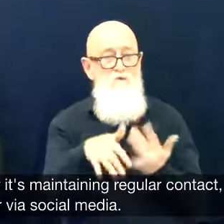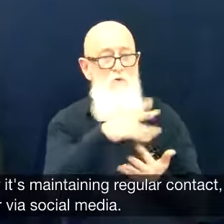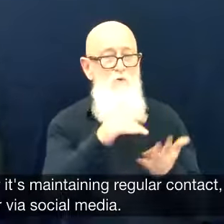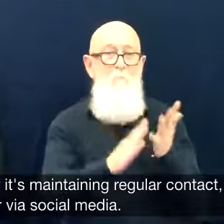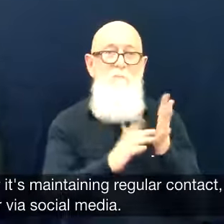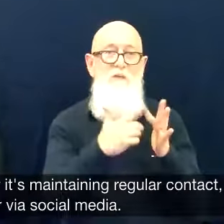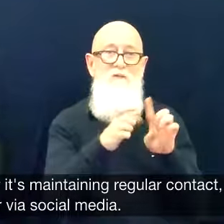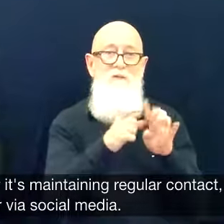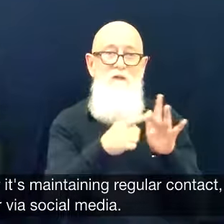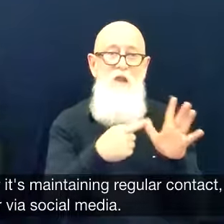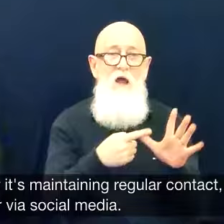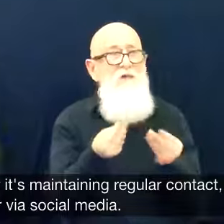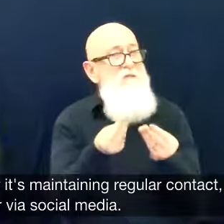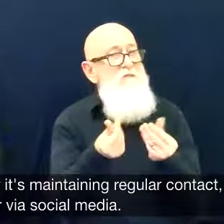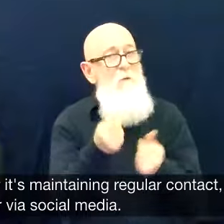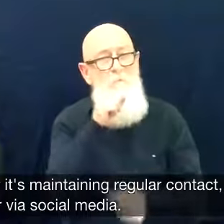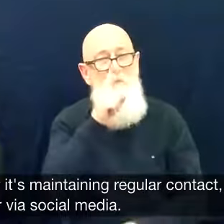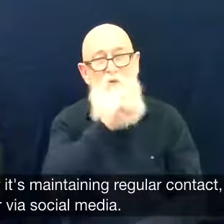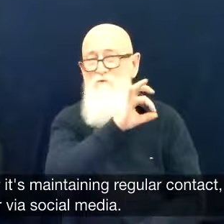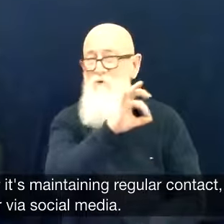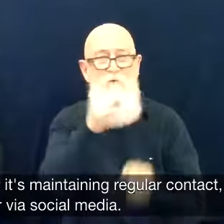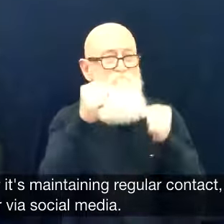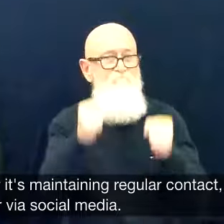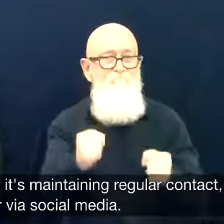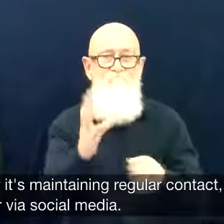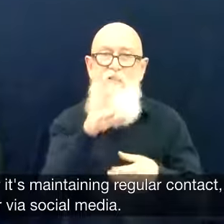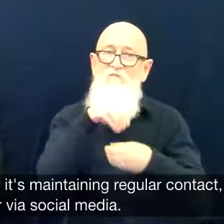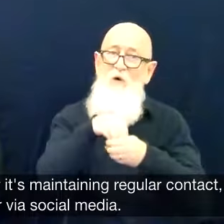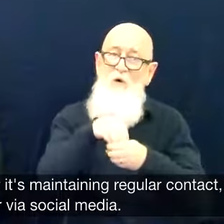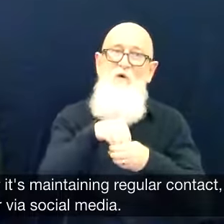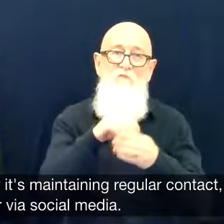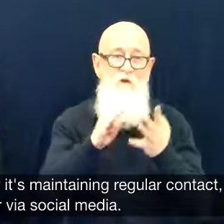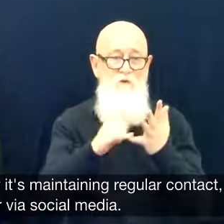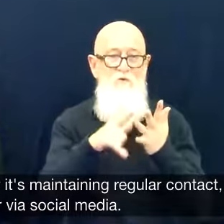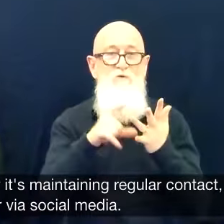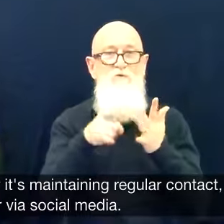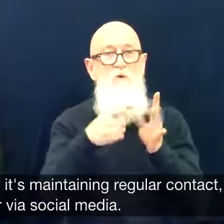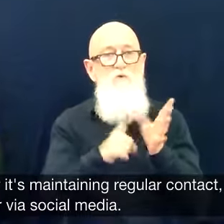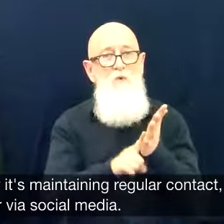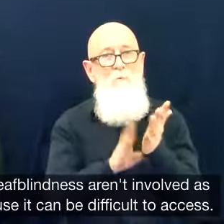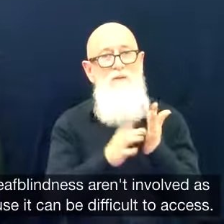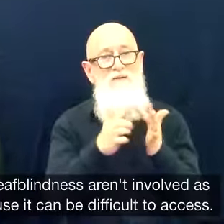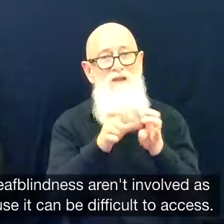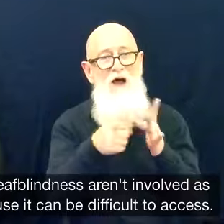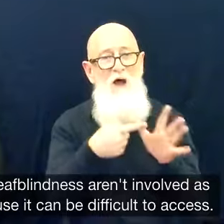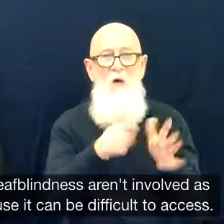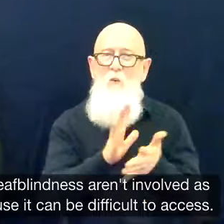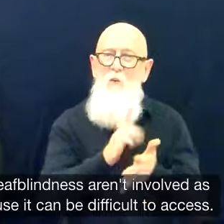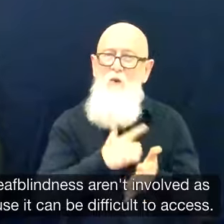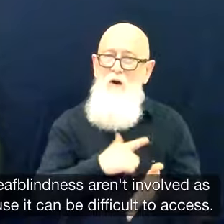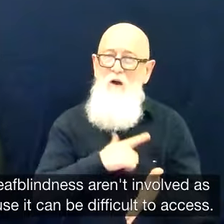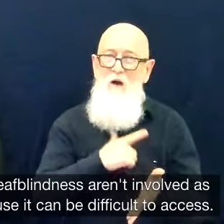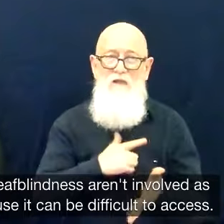deafblindness aren't involved as much in social media because it can be difficult to access. So maybe even talking to your mentor